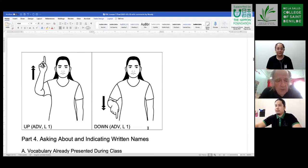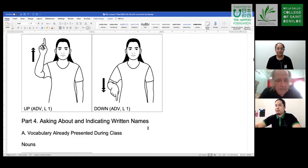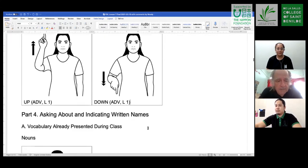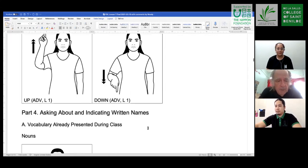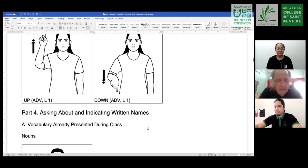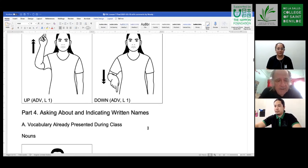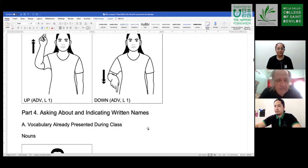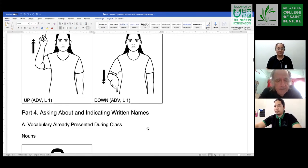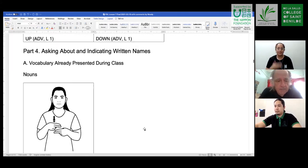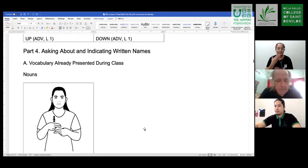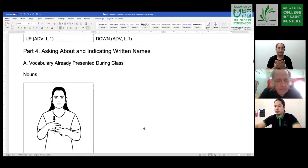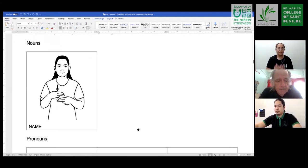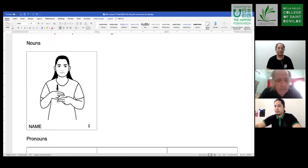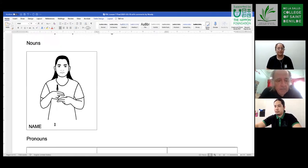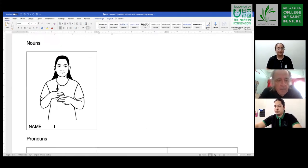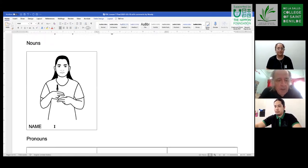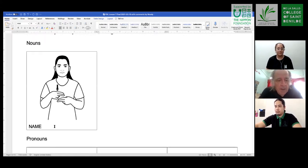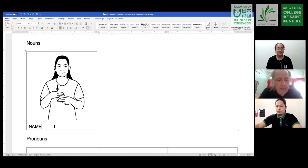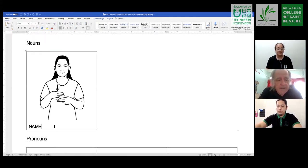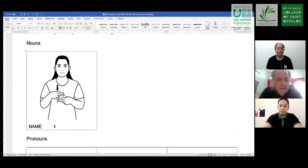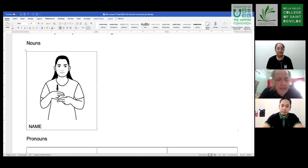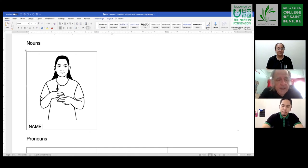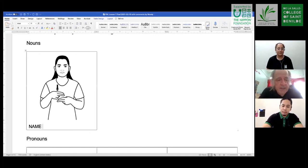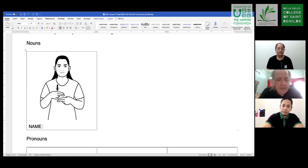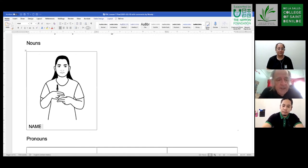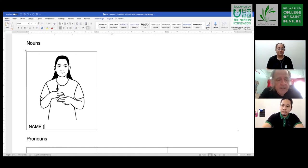Good, okay. And that's name is a noun?